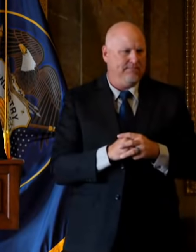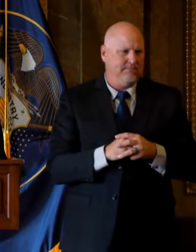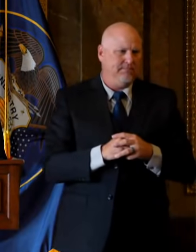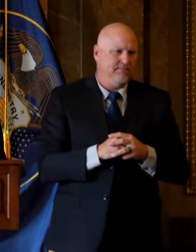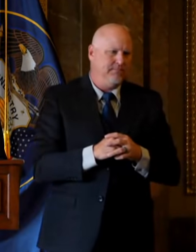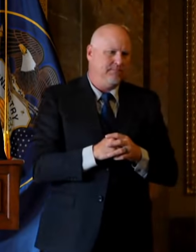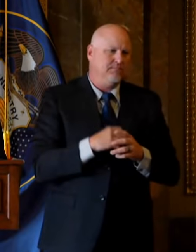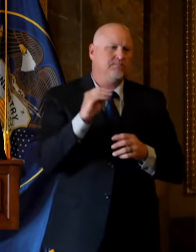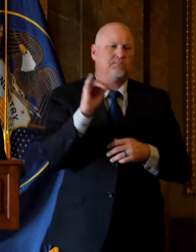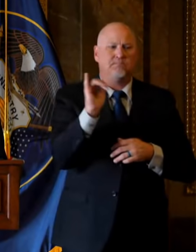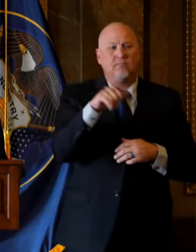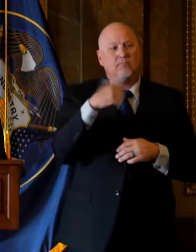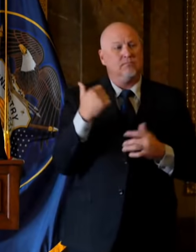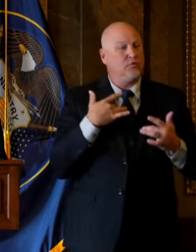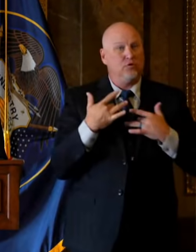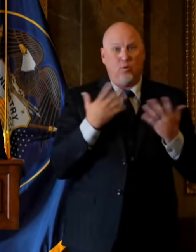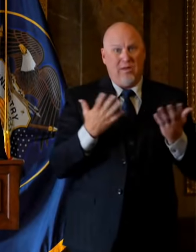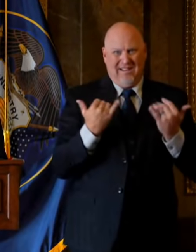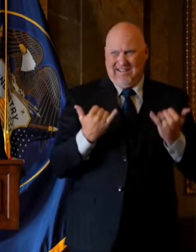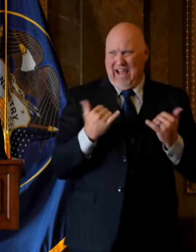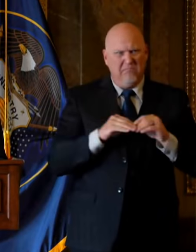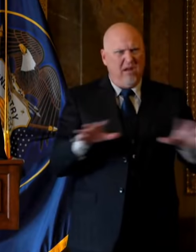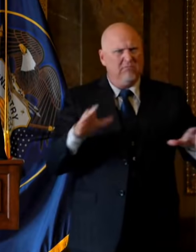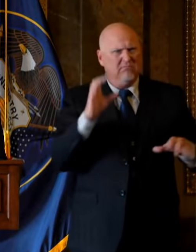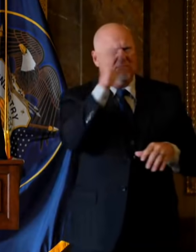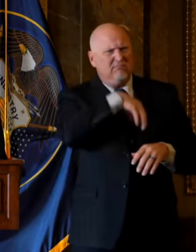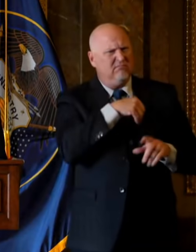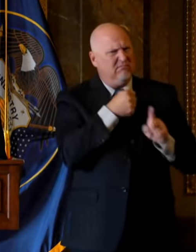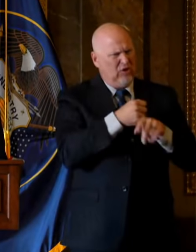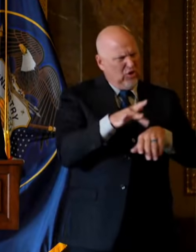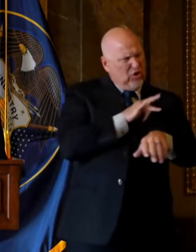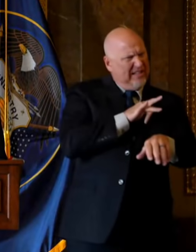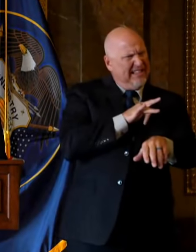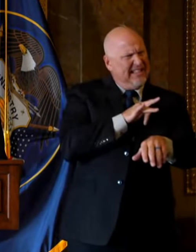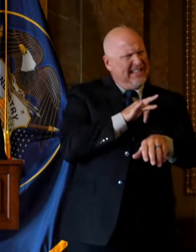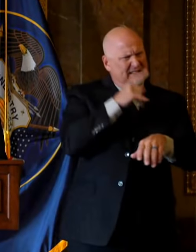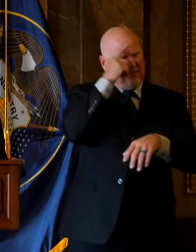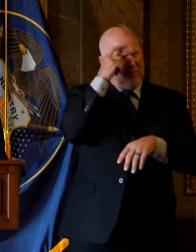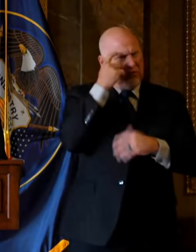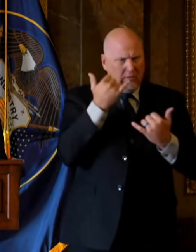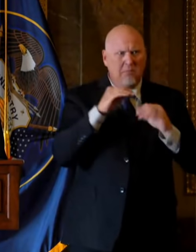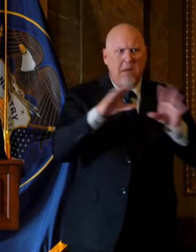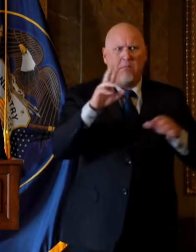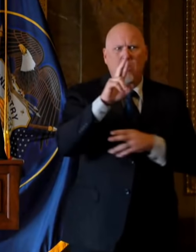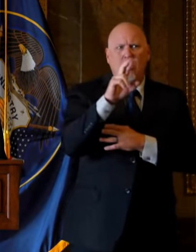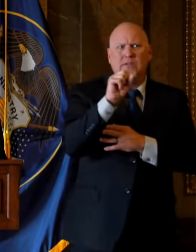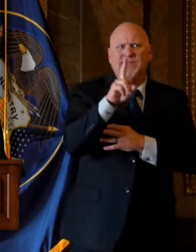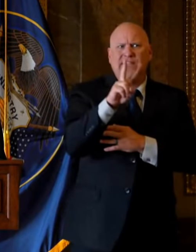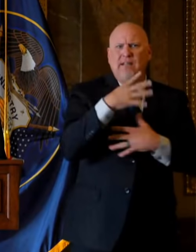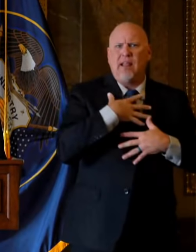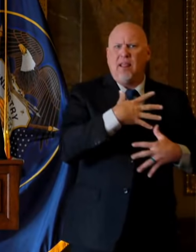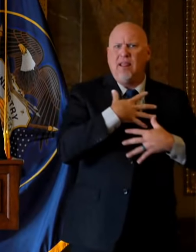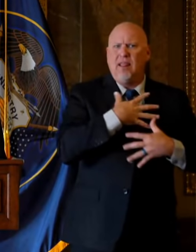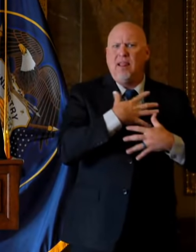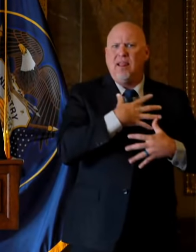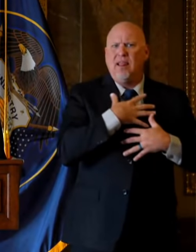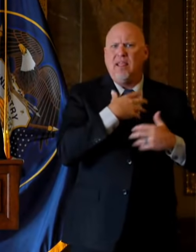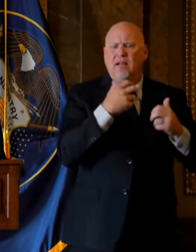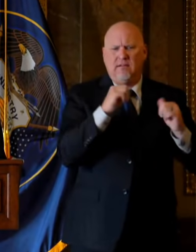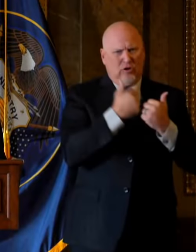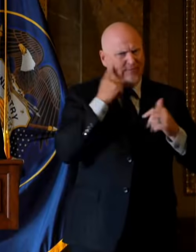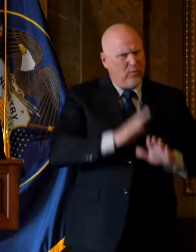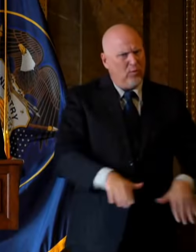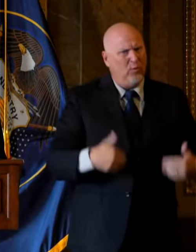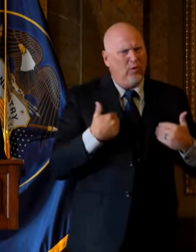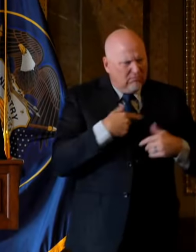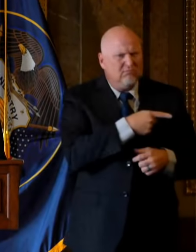in RSV cases, which means that we have a large number of hospitalizations, pediatric hospitalizations that are happening